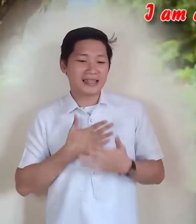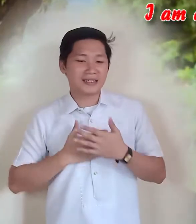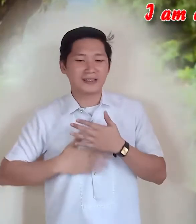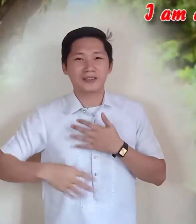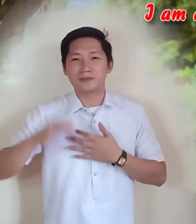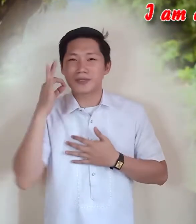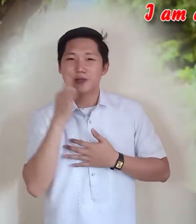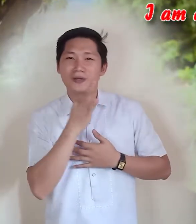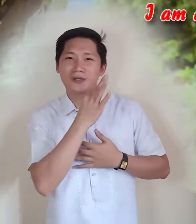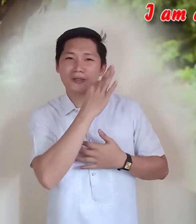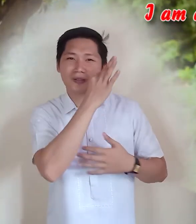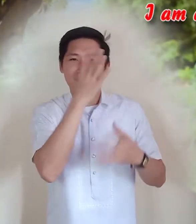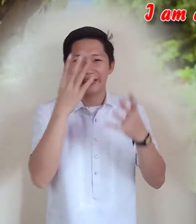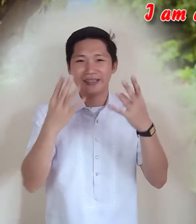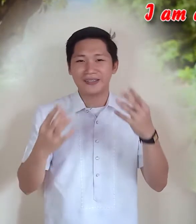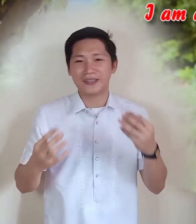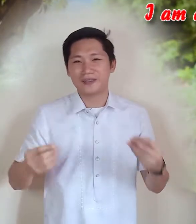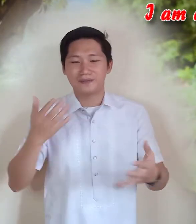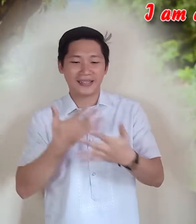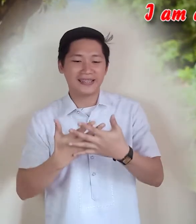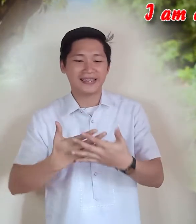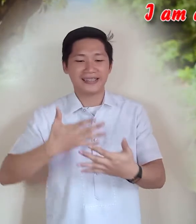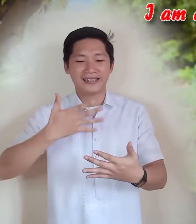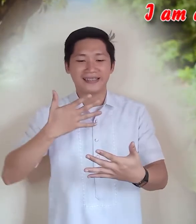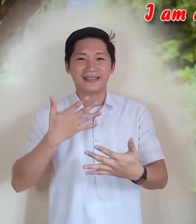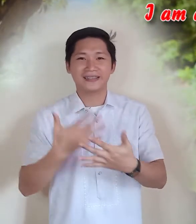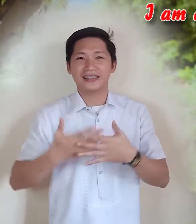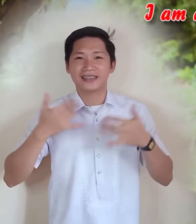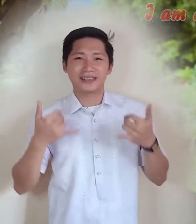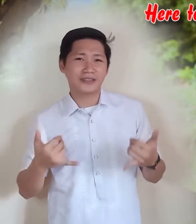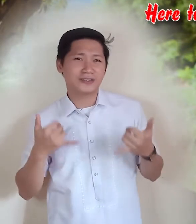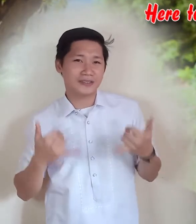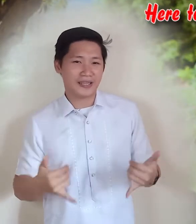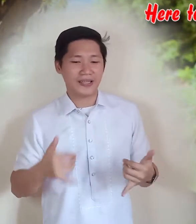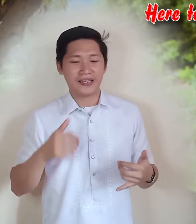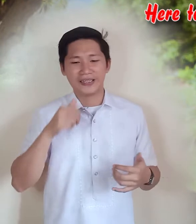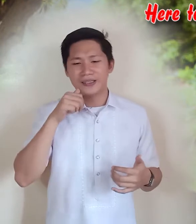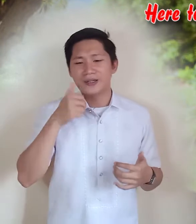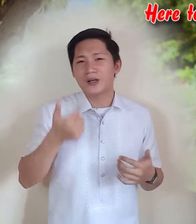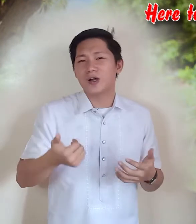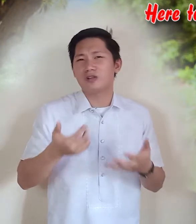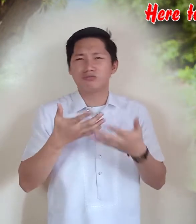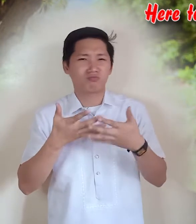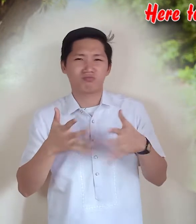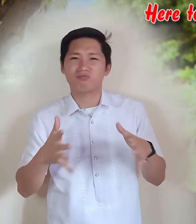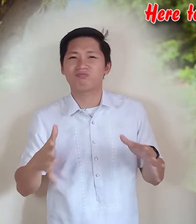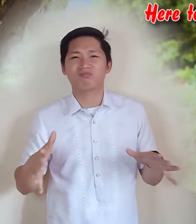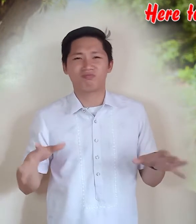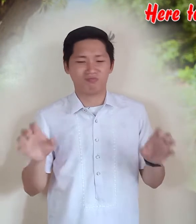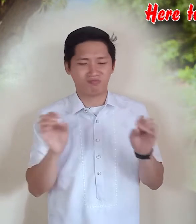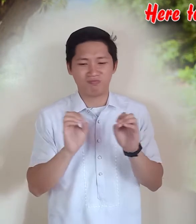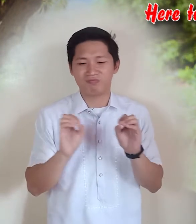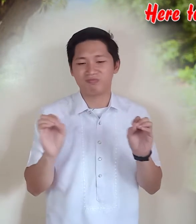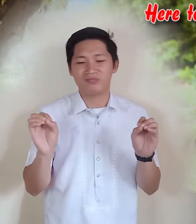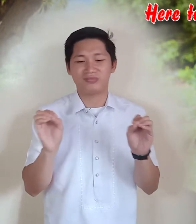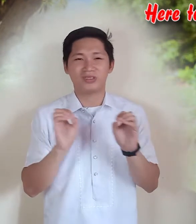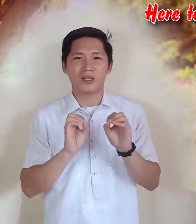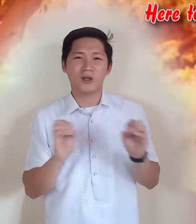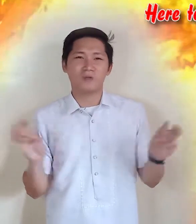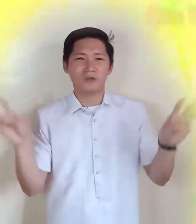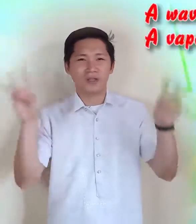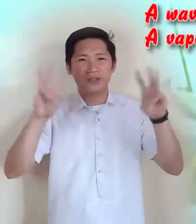are. I am a flower quickly fading, here today and gone